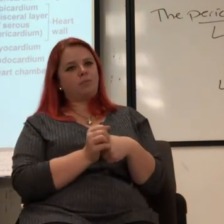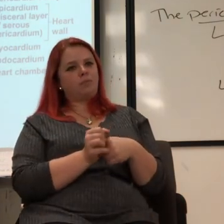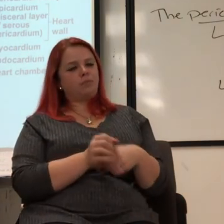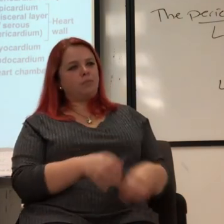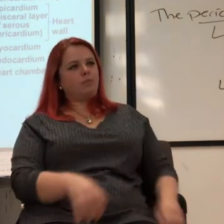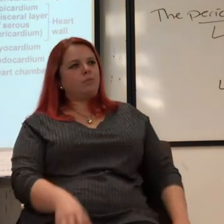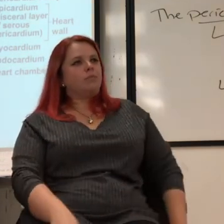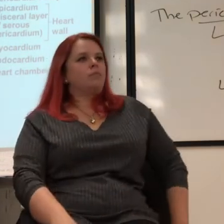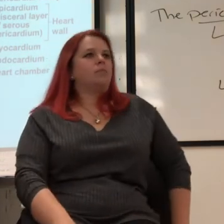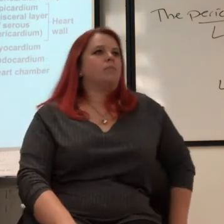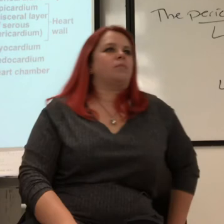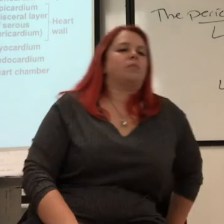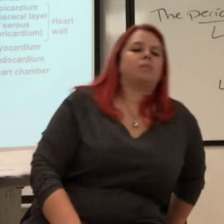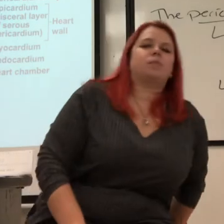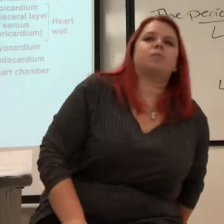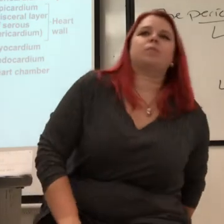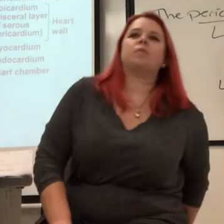the diaphragm.